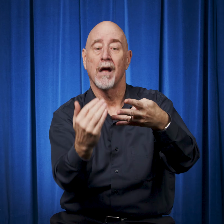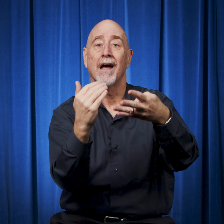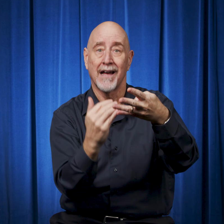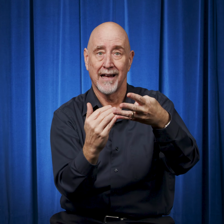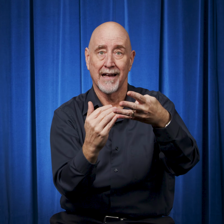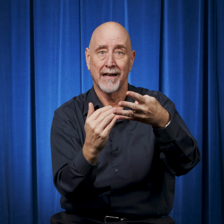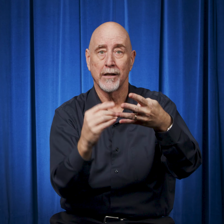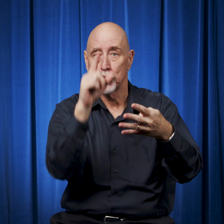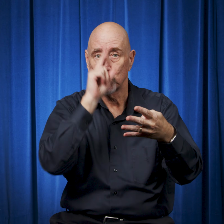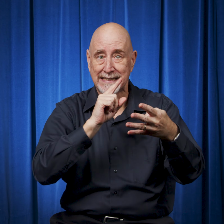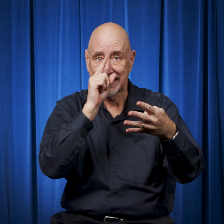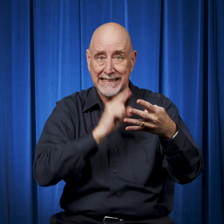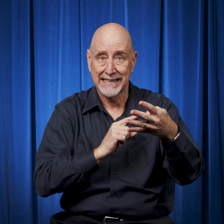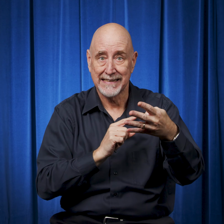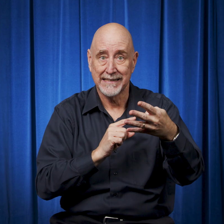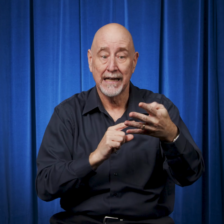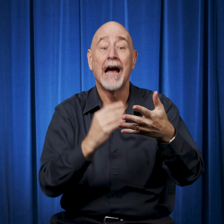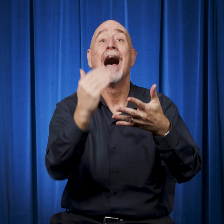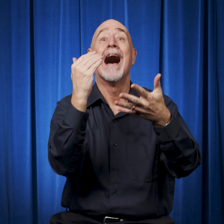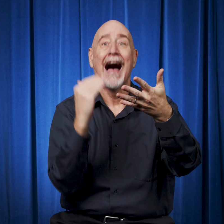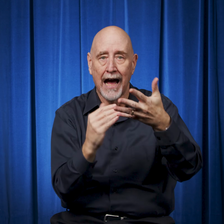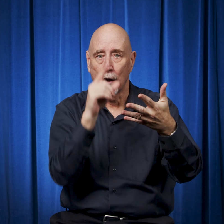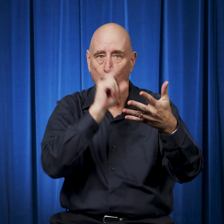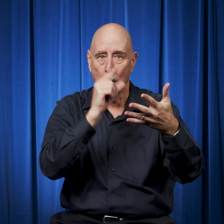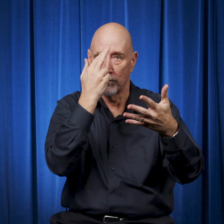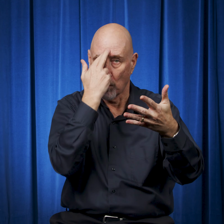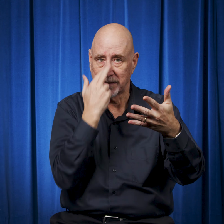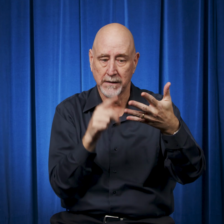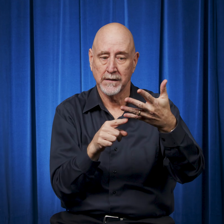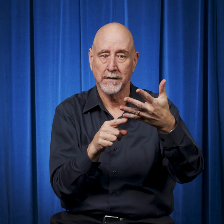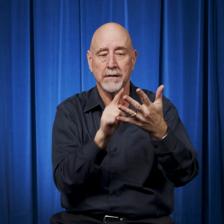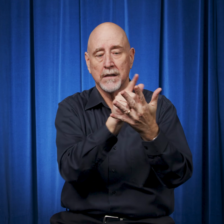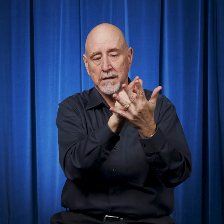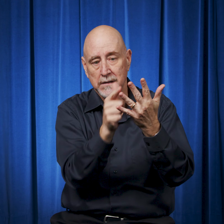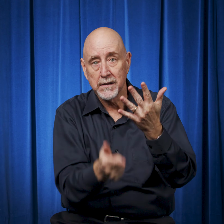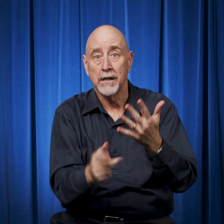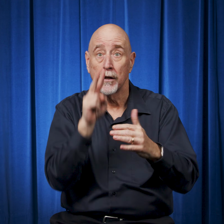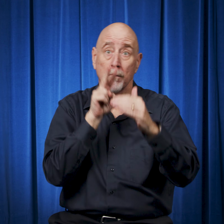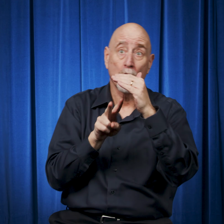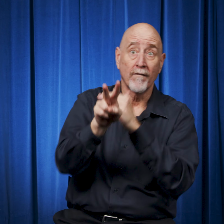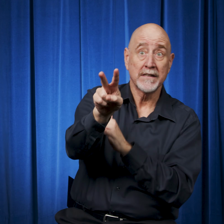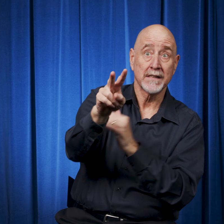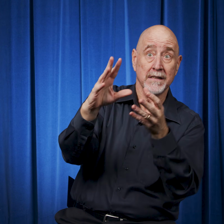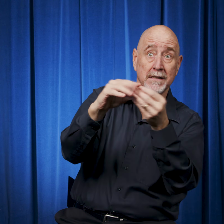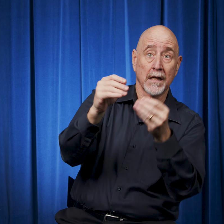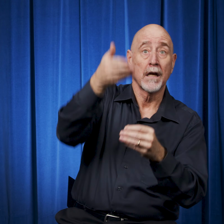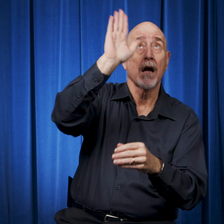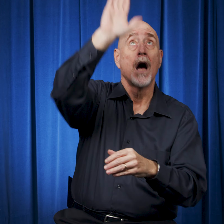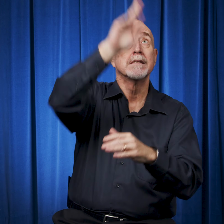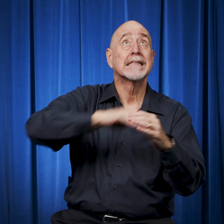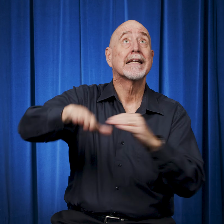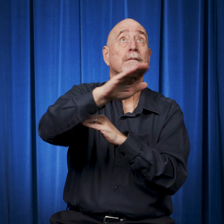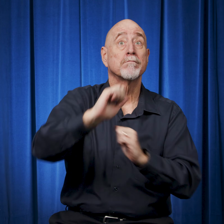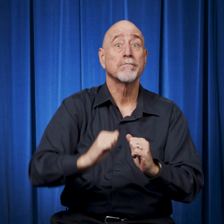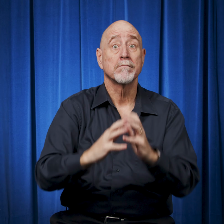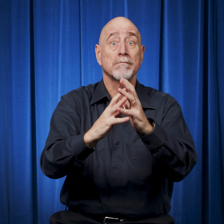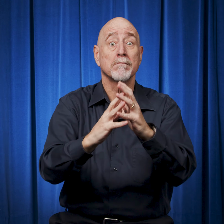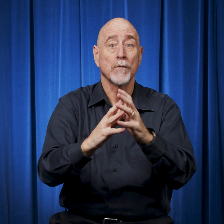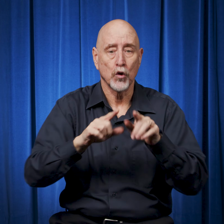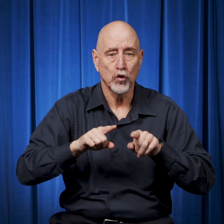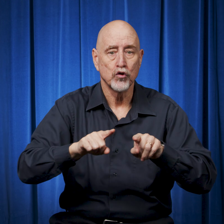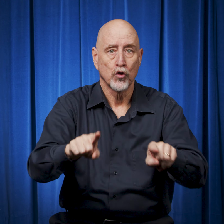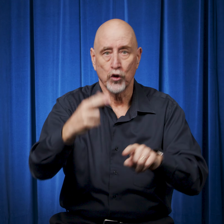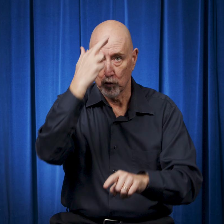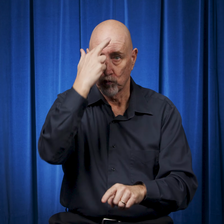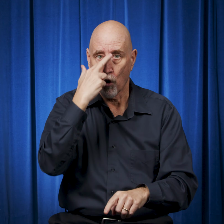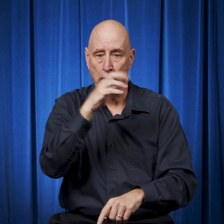by the Greeks, which was then followed by the Romans. So according to the prophecy, God's kingdom would be established during the reign of the